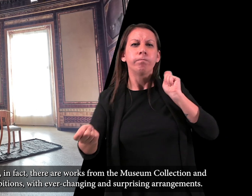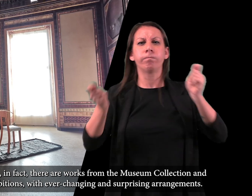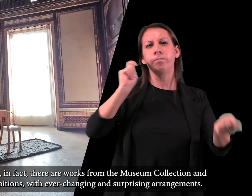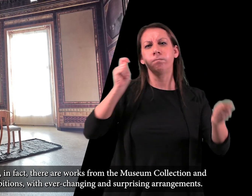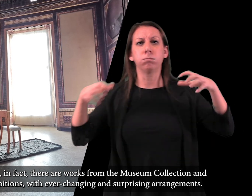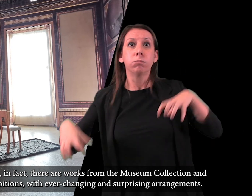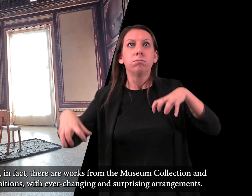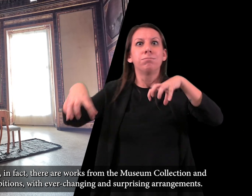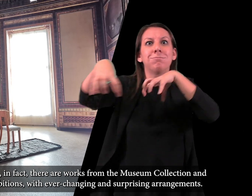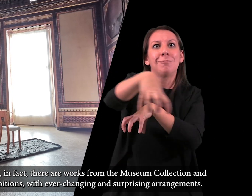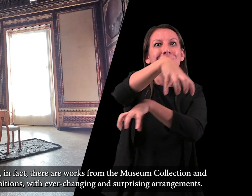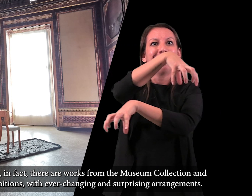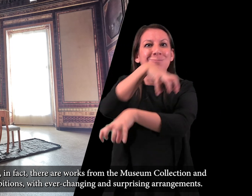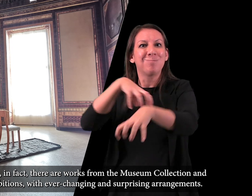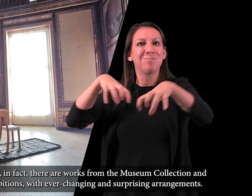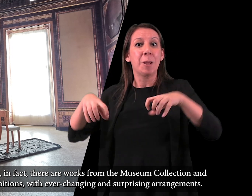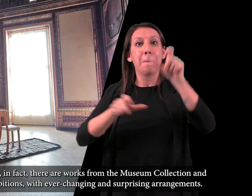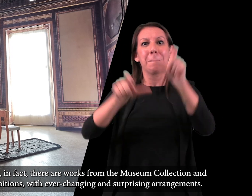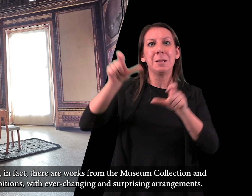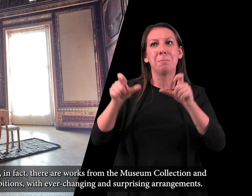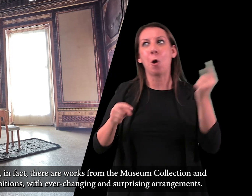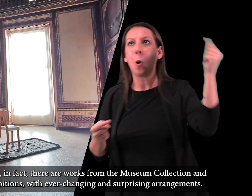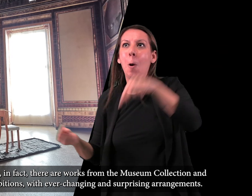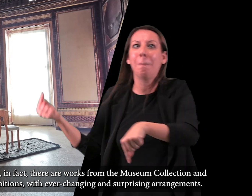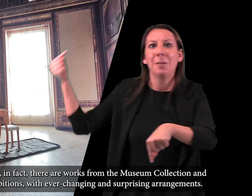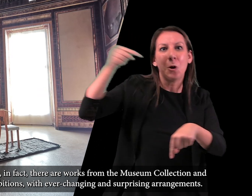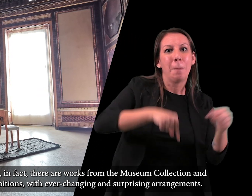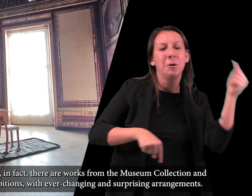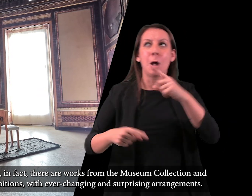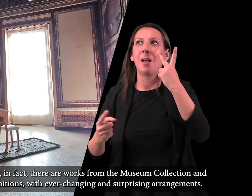ever-changing and surprising arrangements.